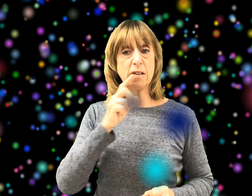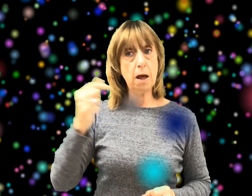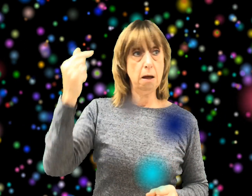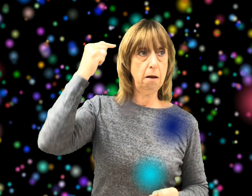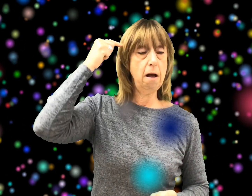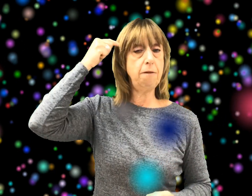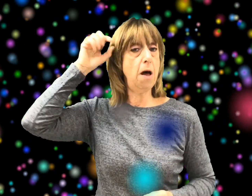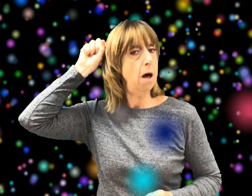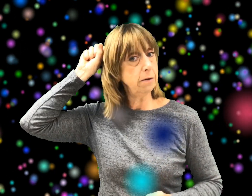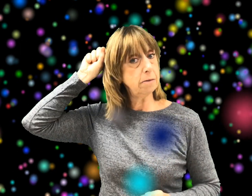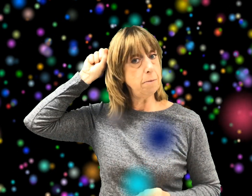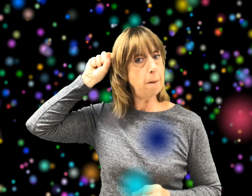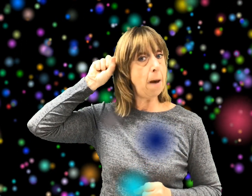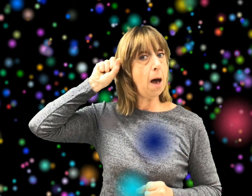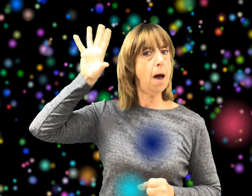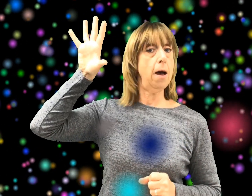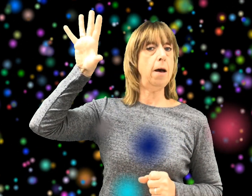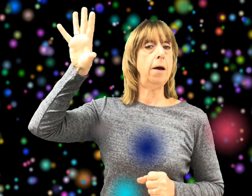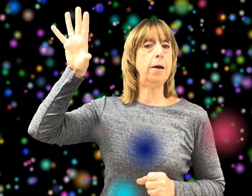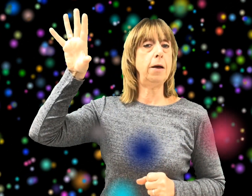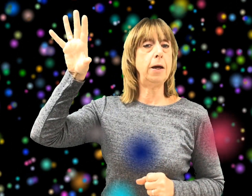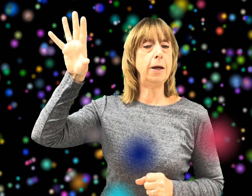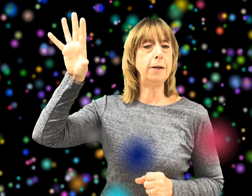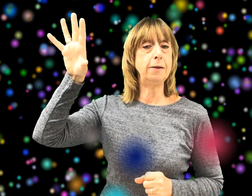They can say I've lost my